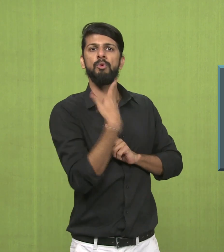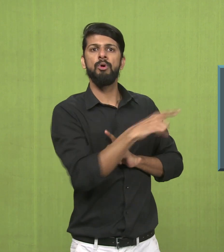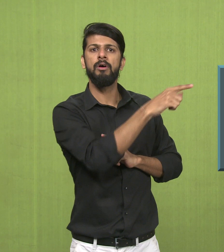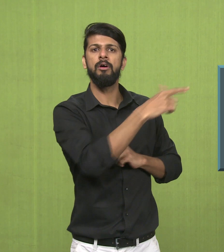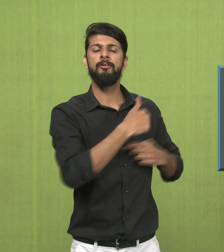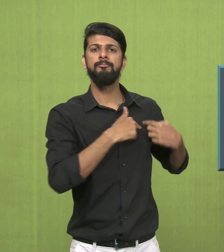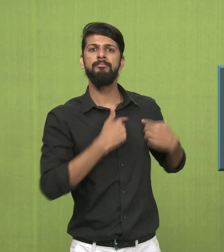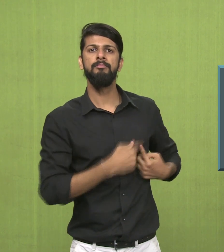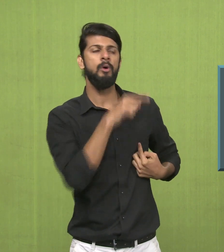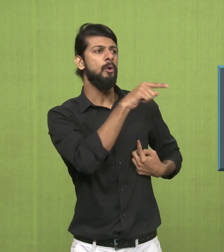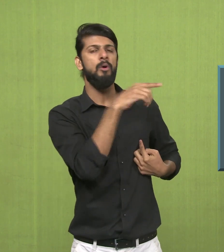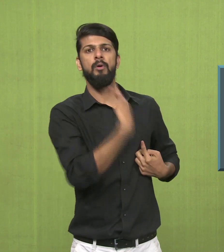when he made this painting.